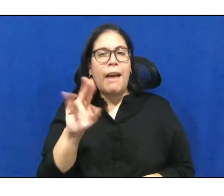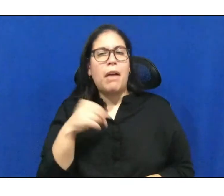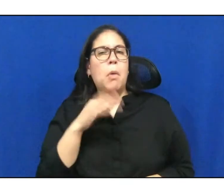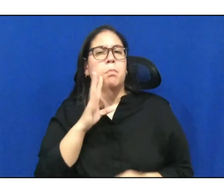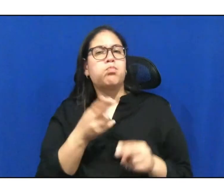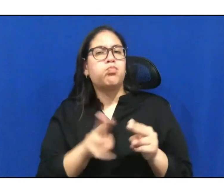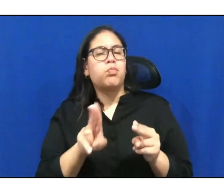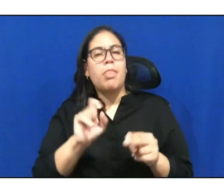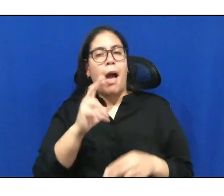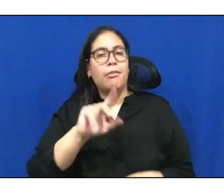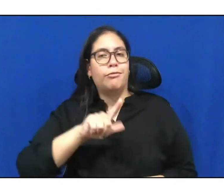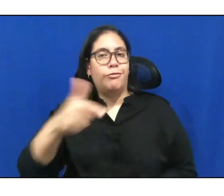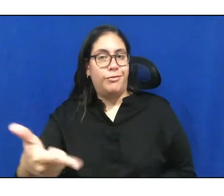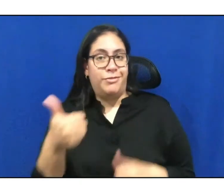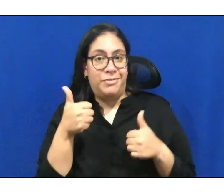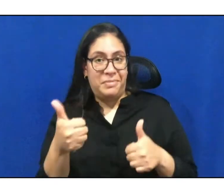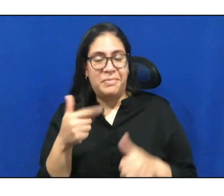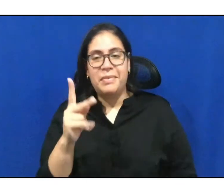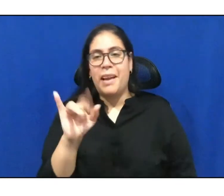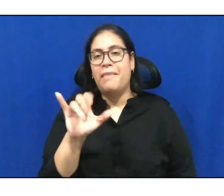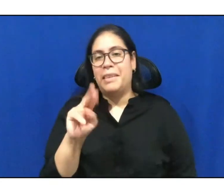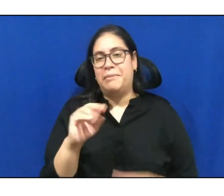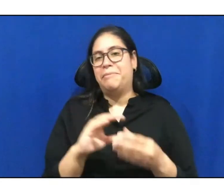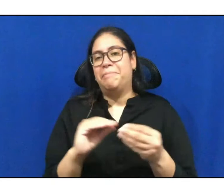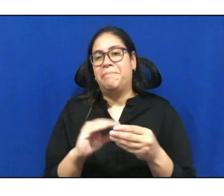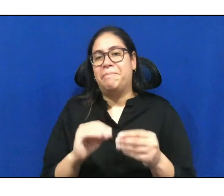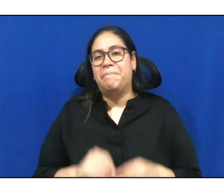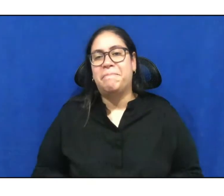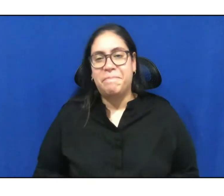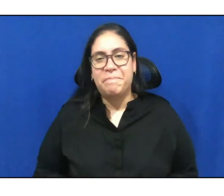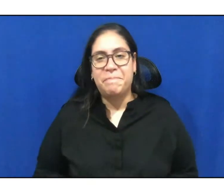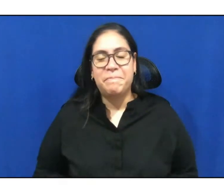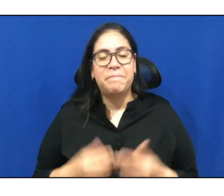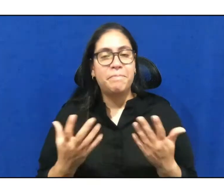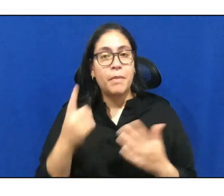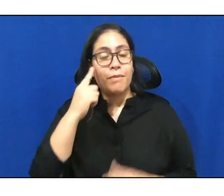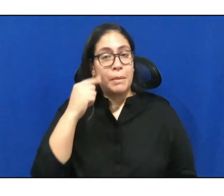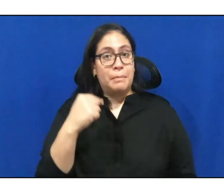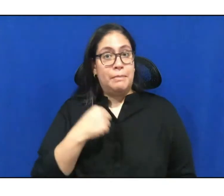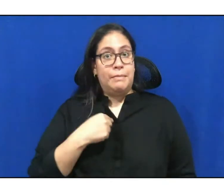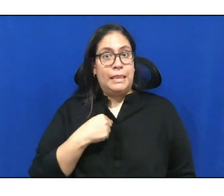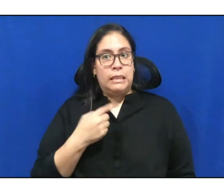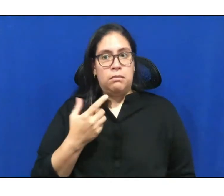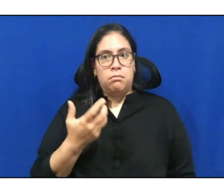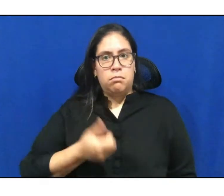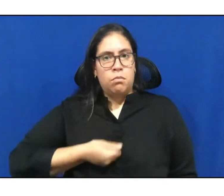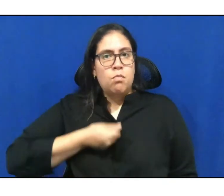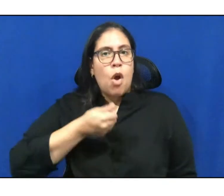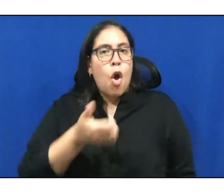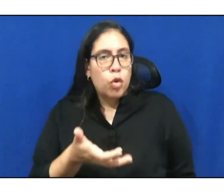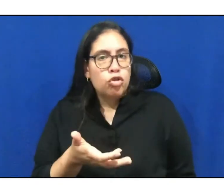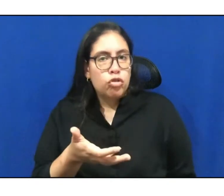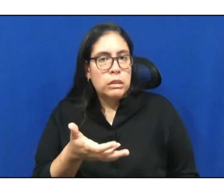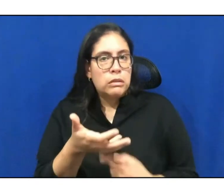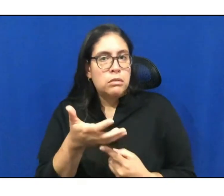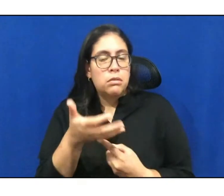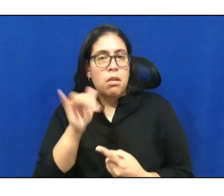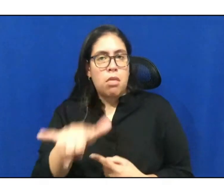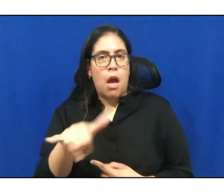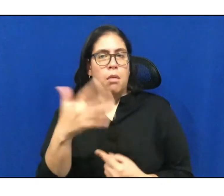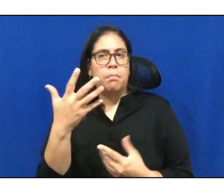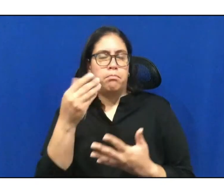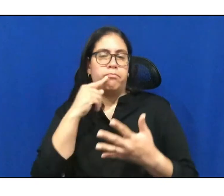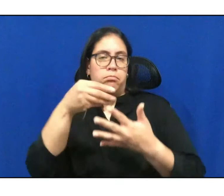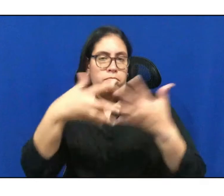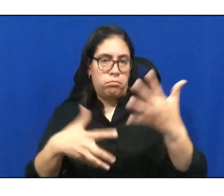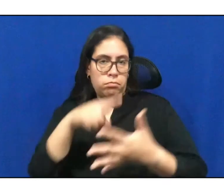can. I guess for me, the poetry part. I mean, there's so many things that come to mind. The first is, I'm aware that Jet Magazine